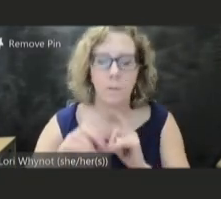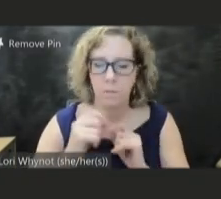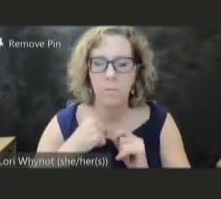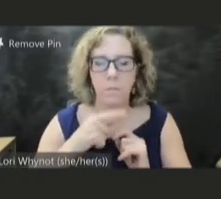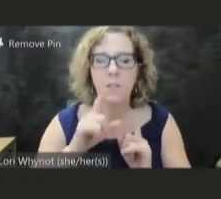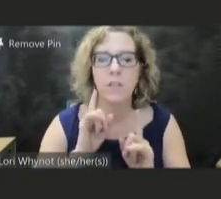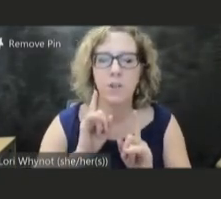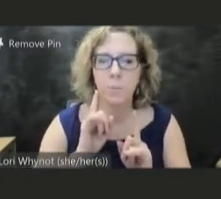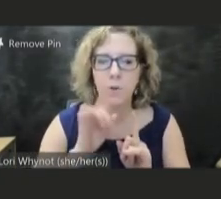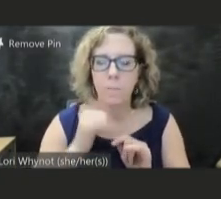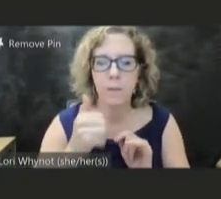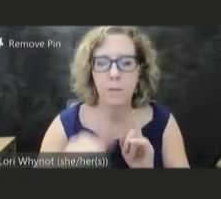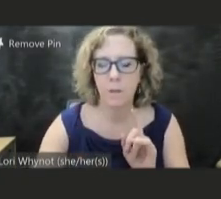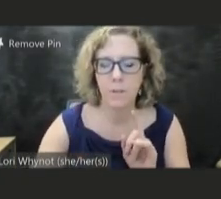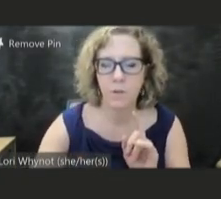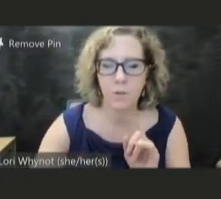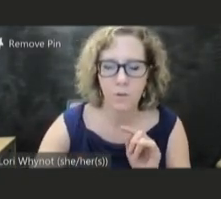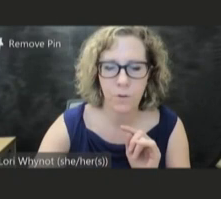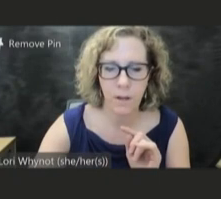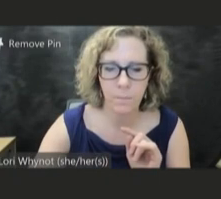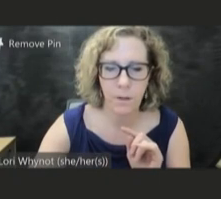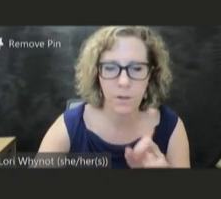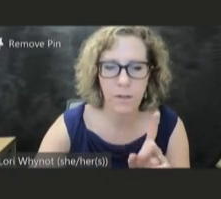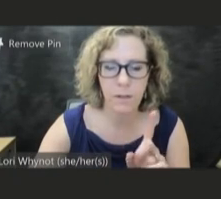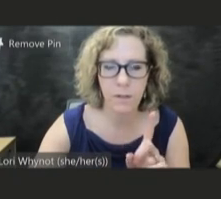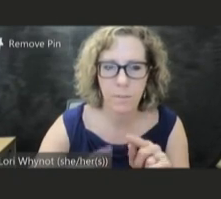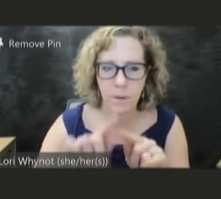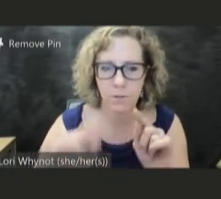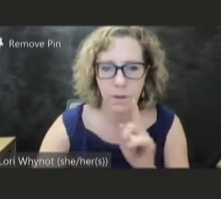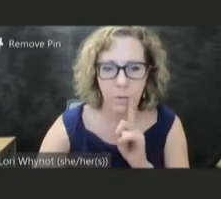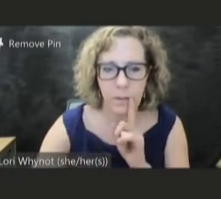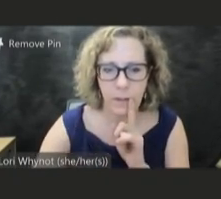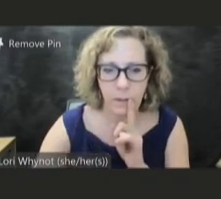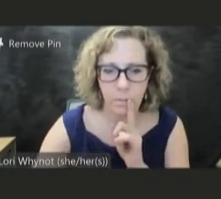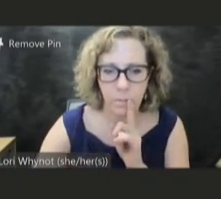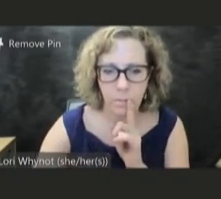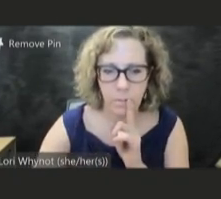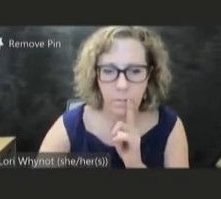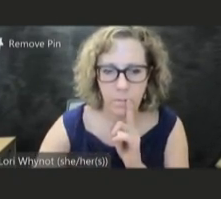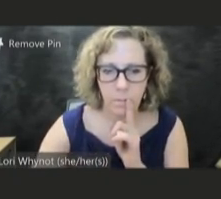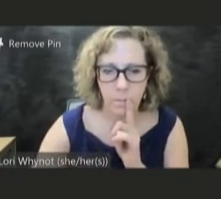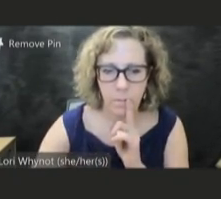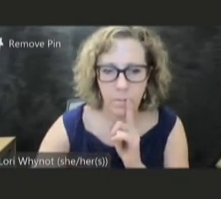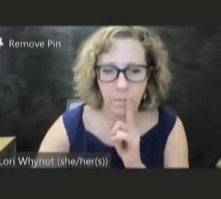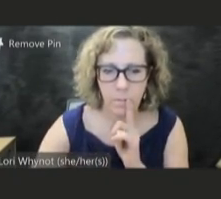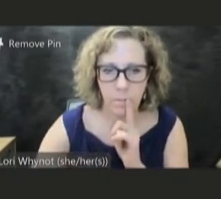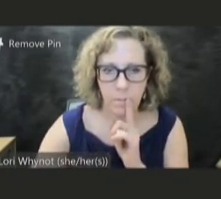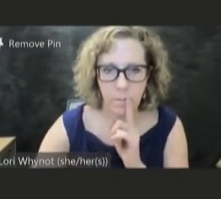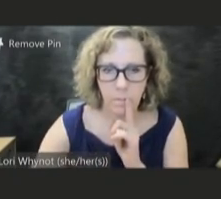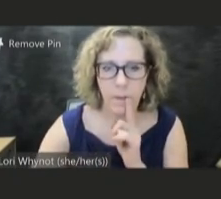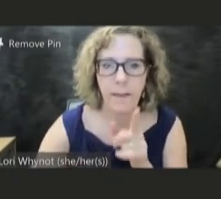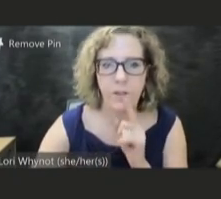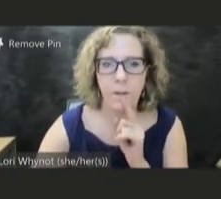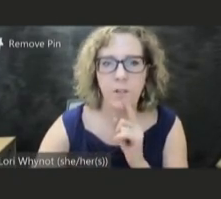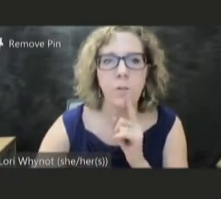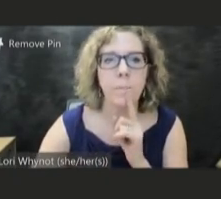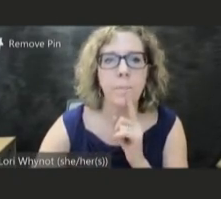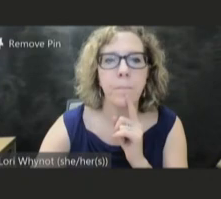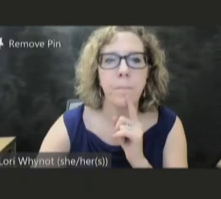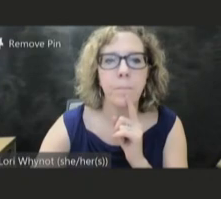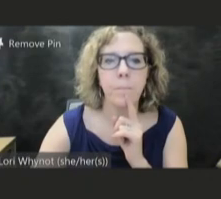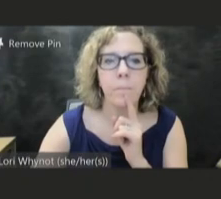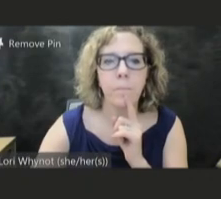Doug. This is the interpreter. I misunderstood your name. I just need to set my screen 1 second. No problem at all. Thanks so